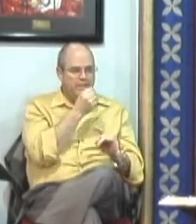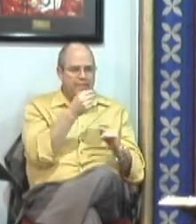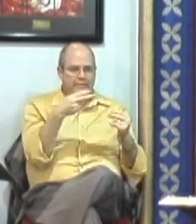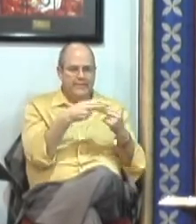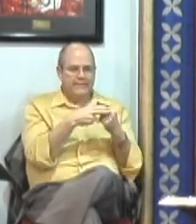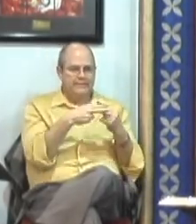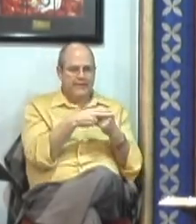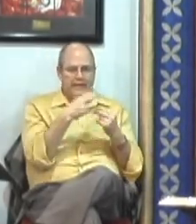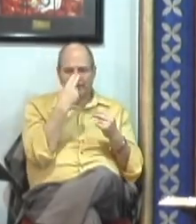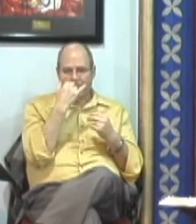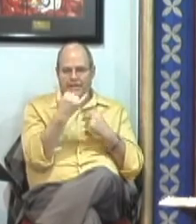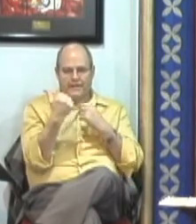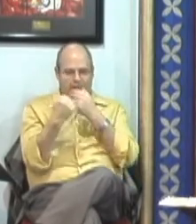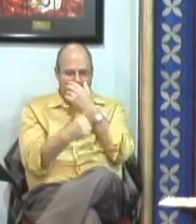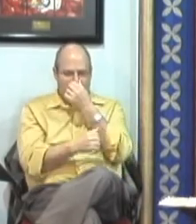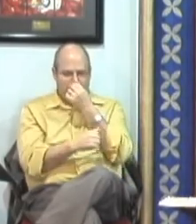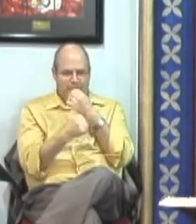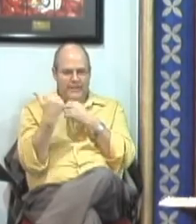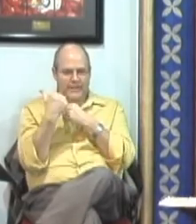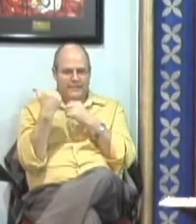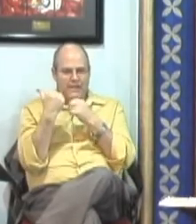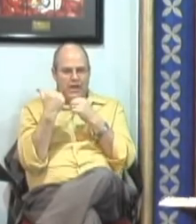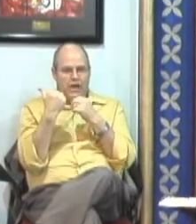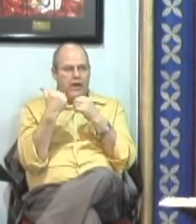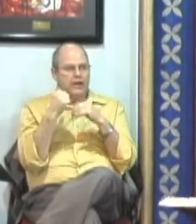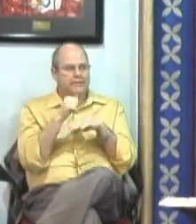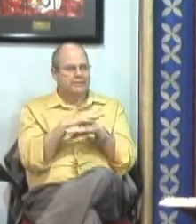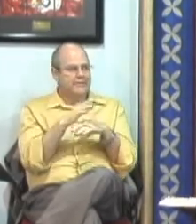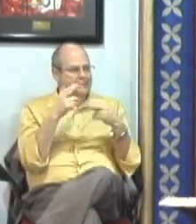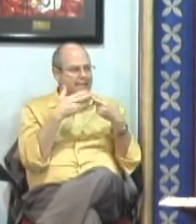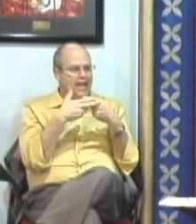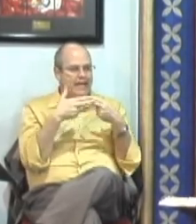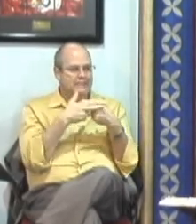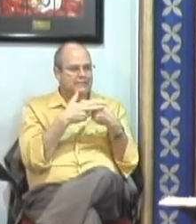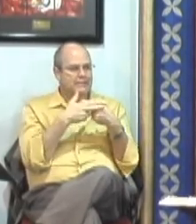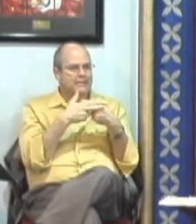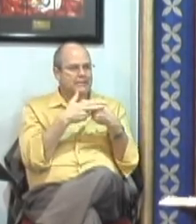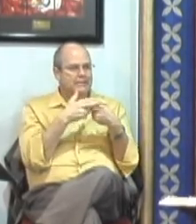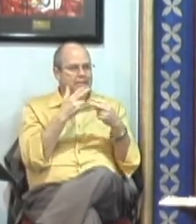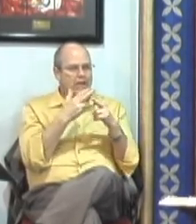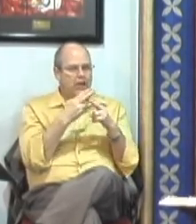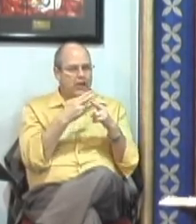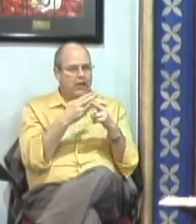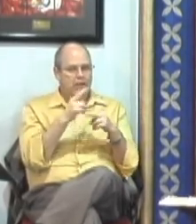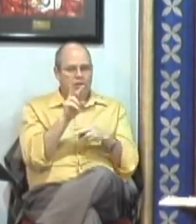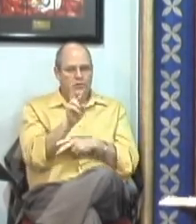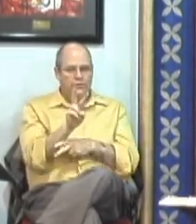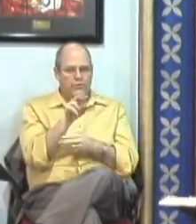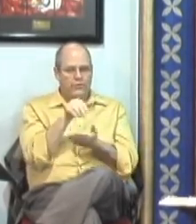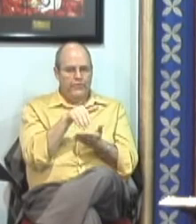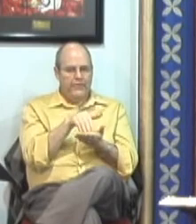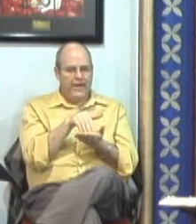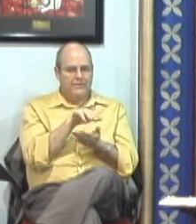slides are incredible. They were sent to me. These are called the